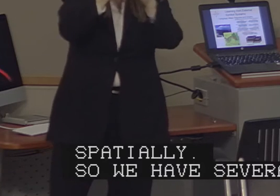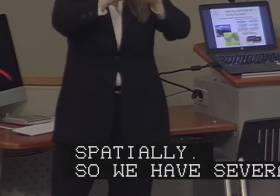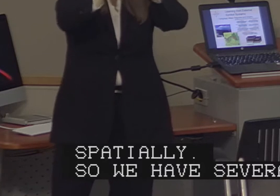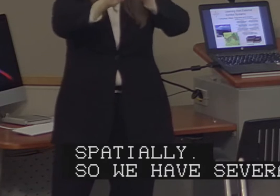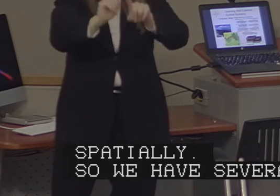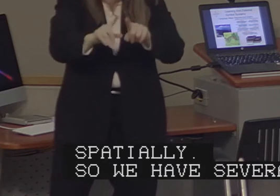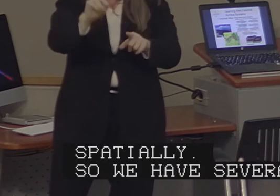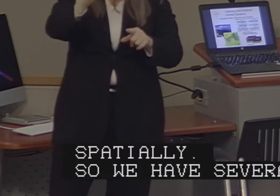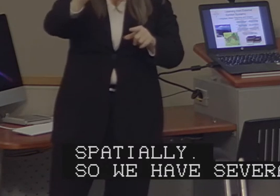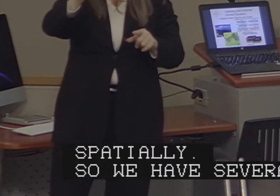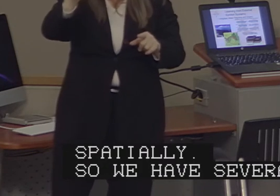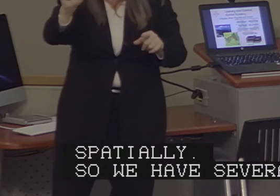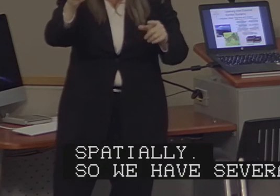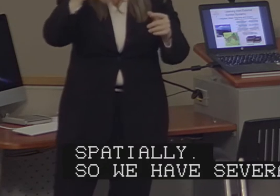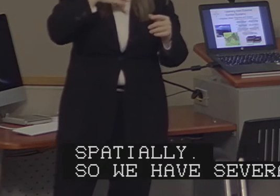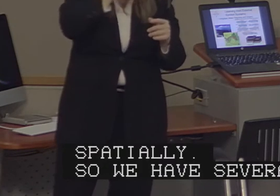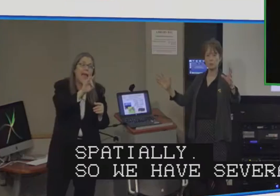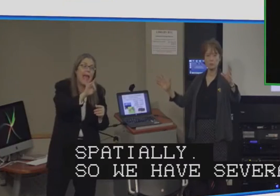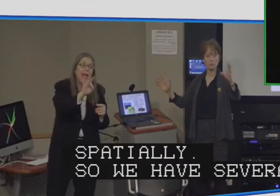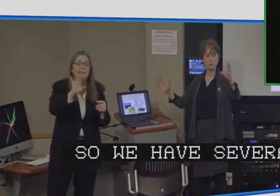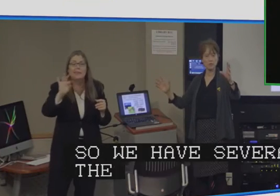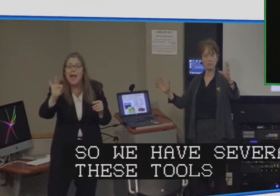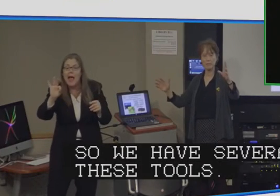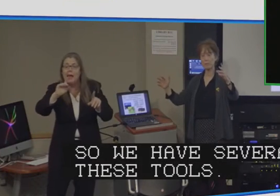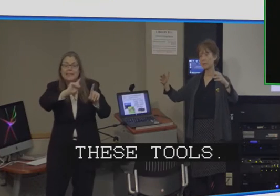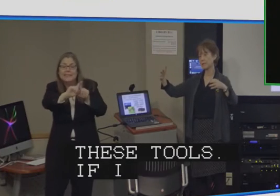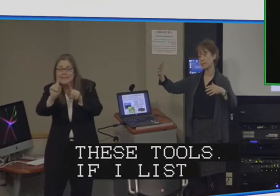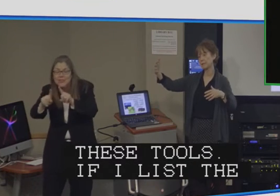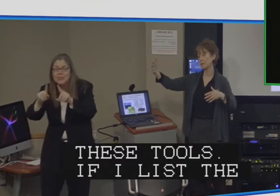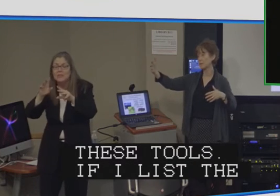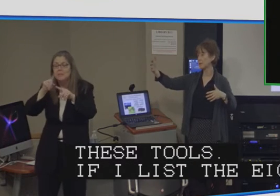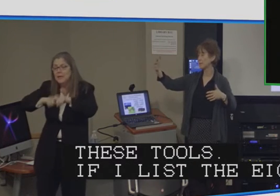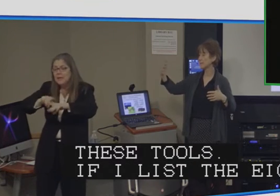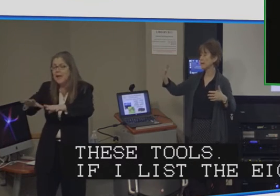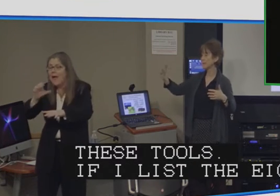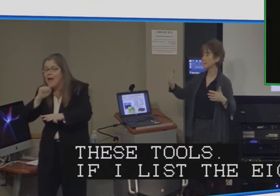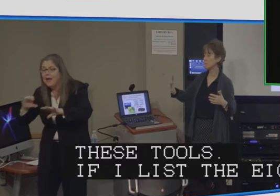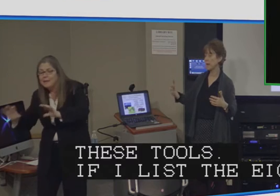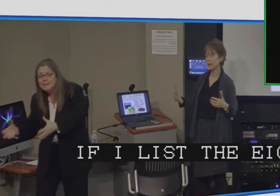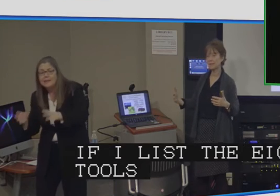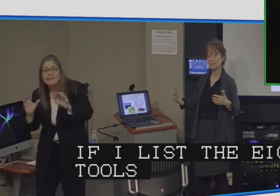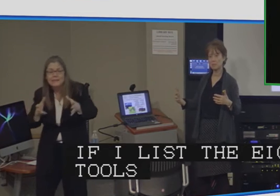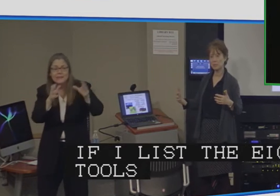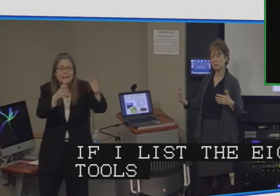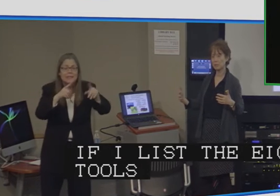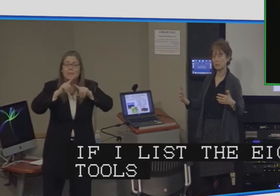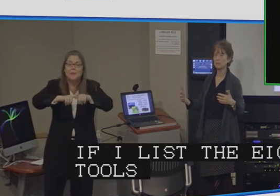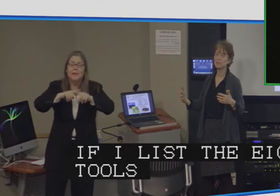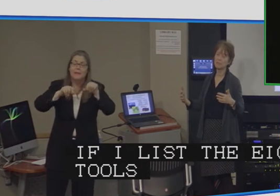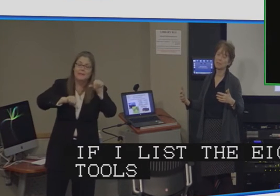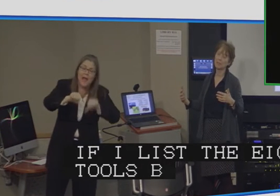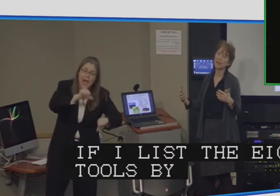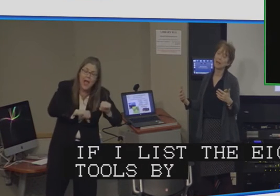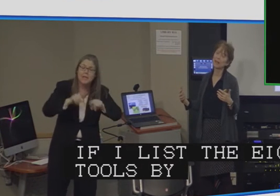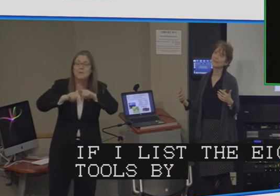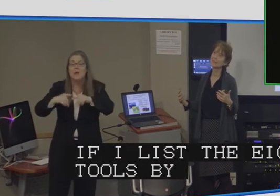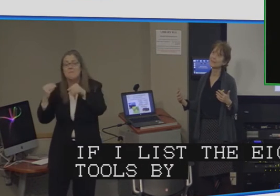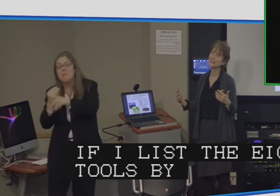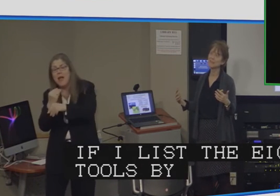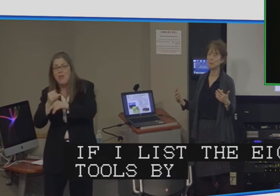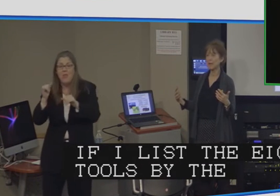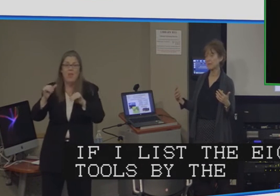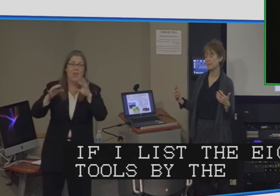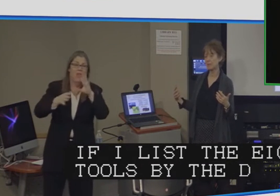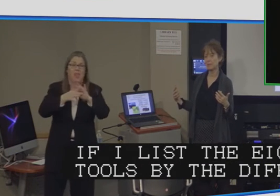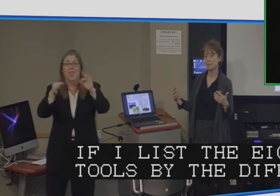tools by the different age ranges. Use them in by the different science and math subjects you could use them in. I did